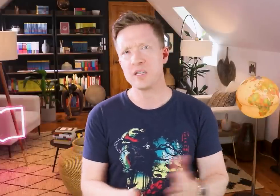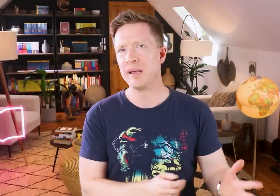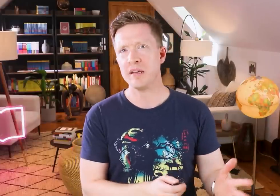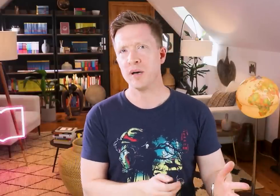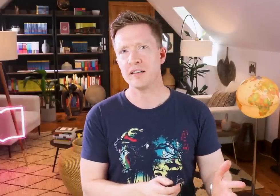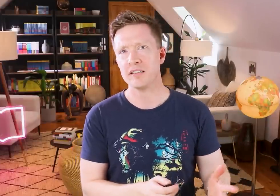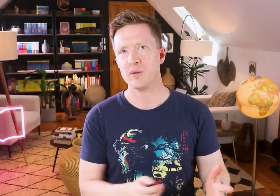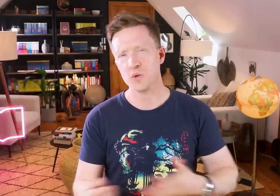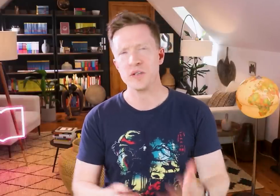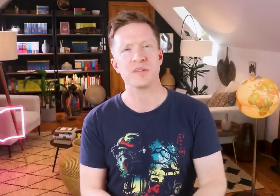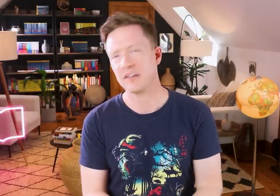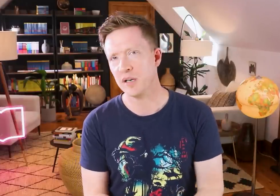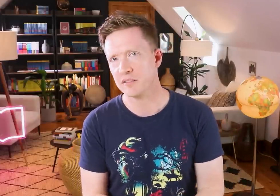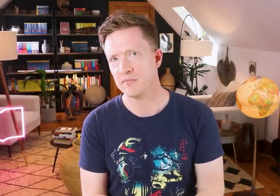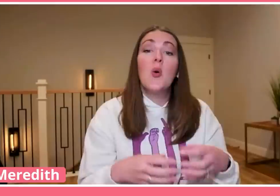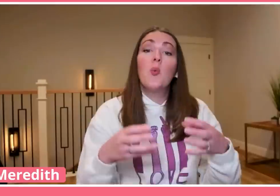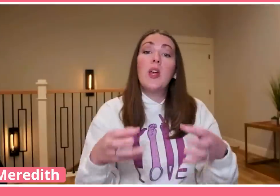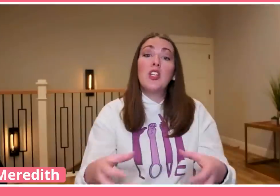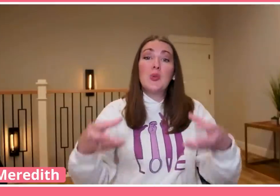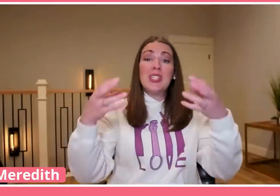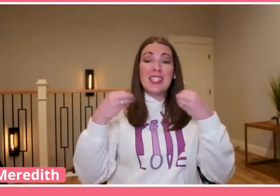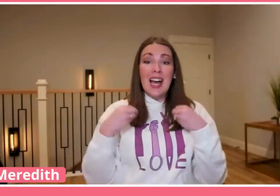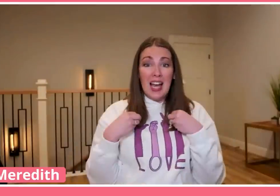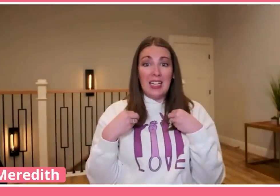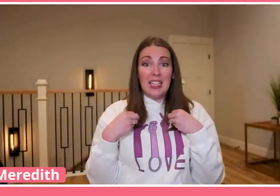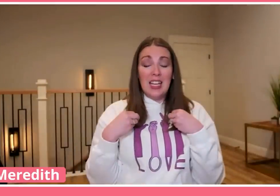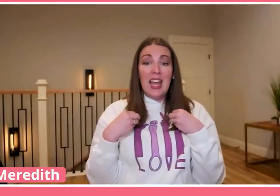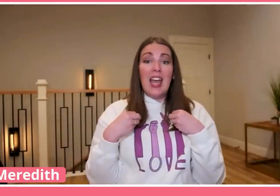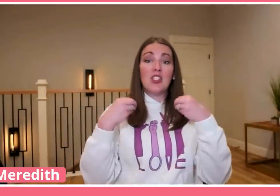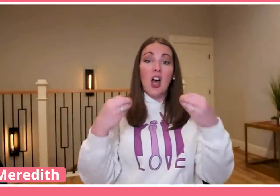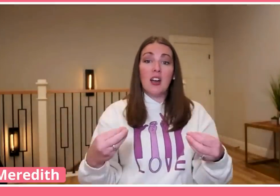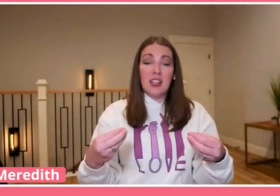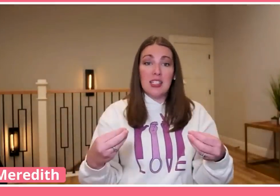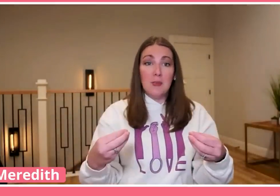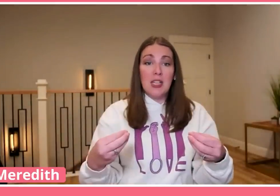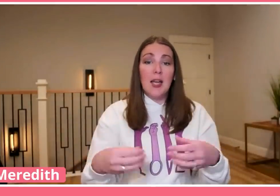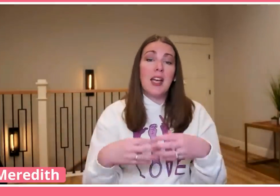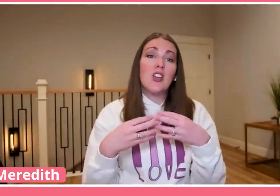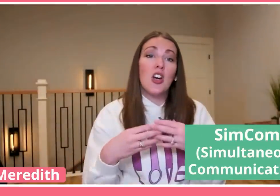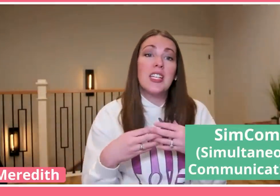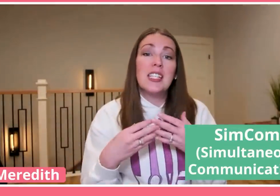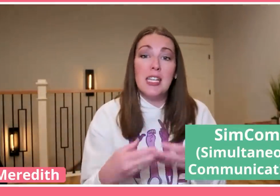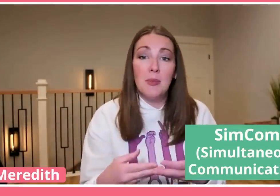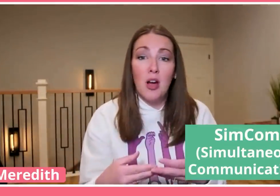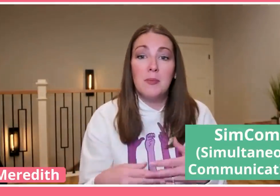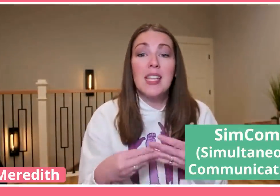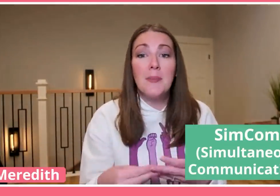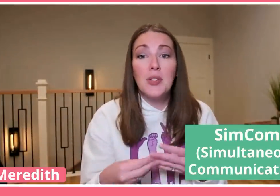the speaking part if you are talking to a deaf person? When you sign and talk at the same time, that's called SIMCOM, simultaneous